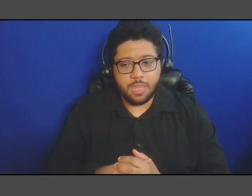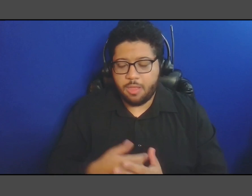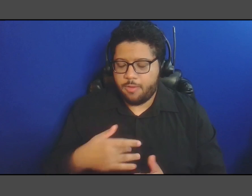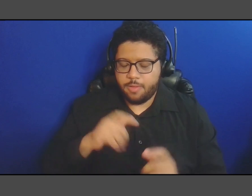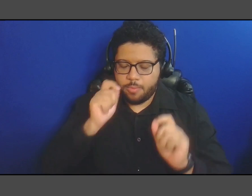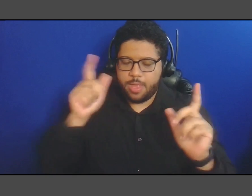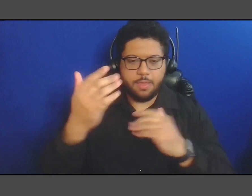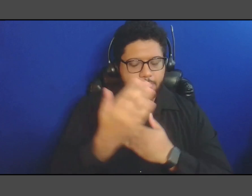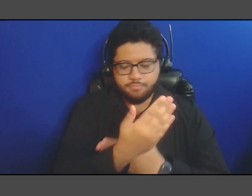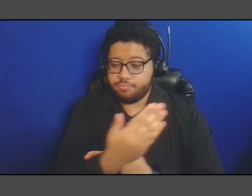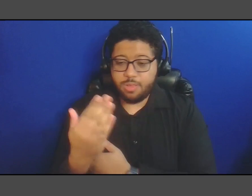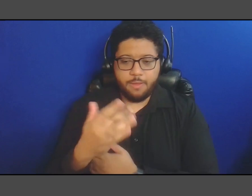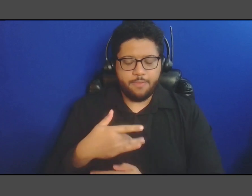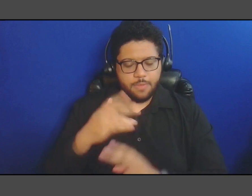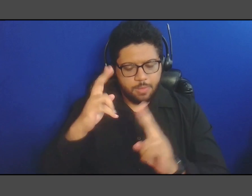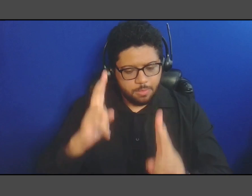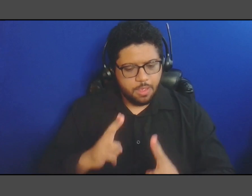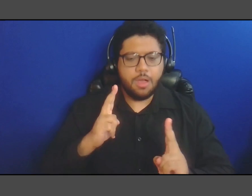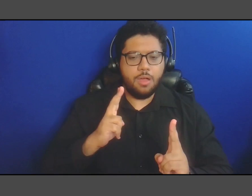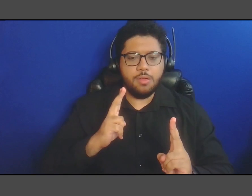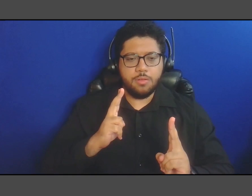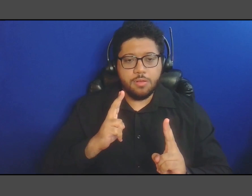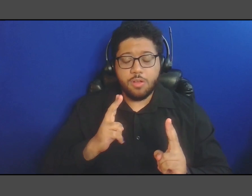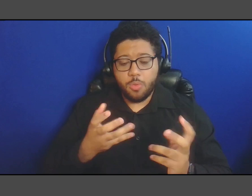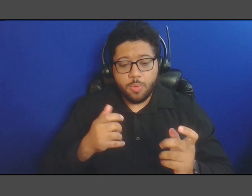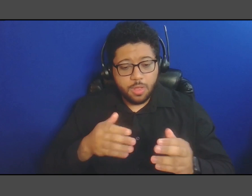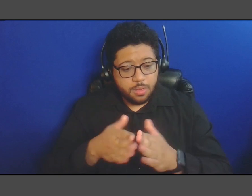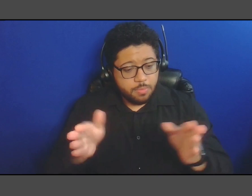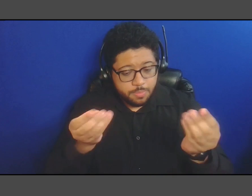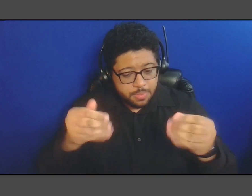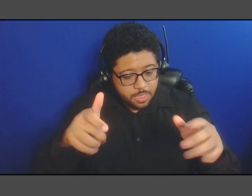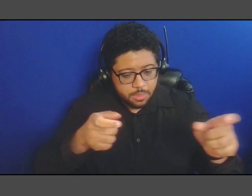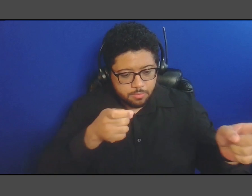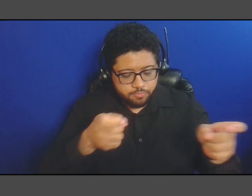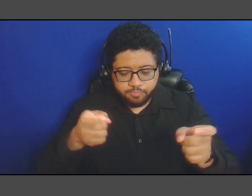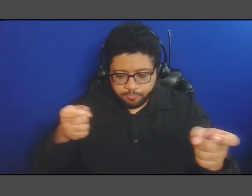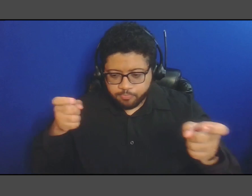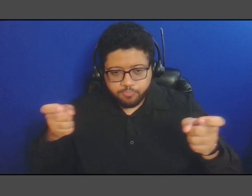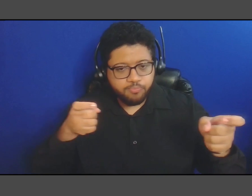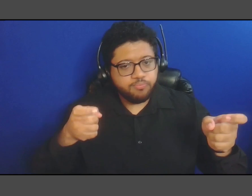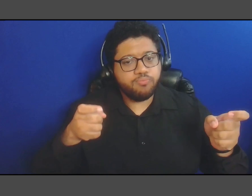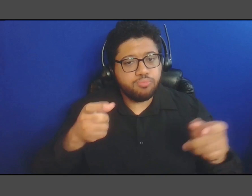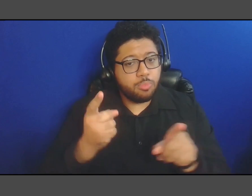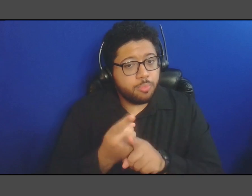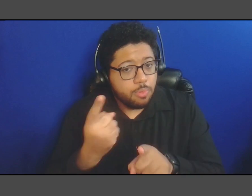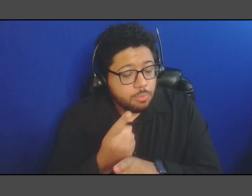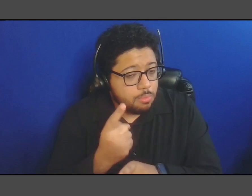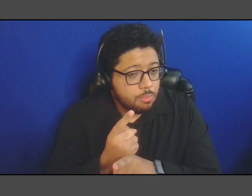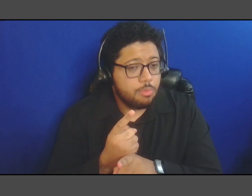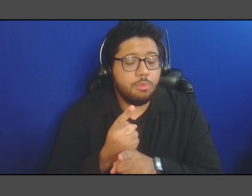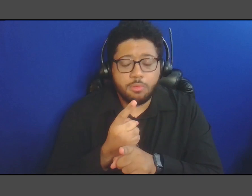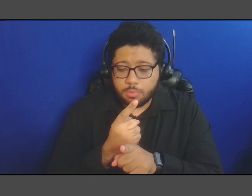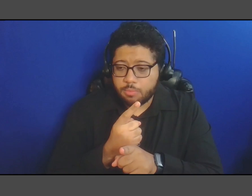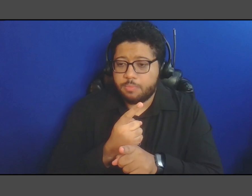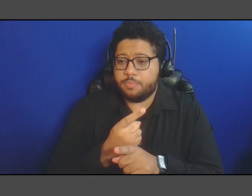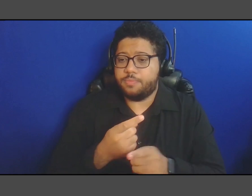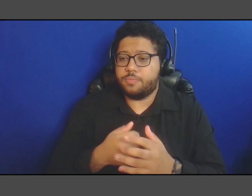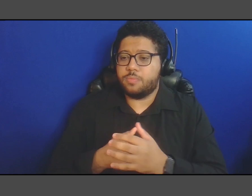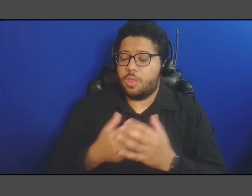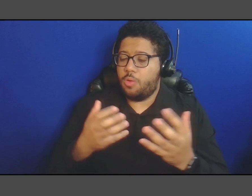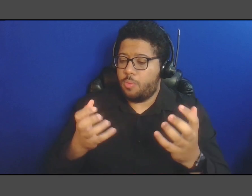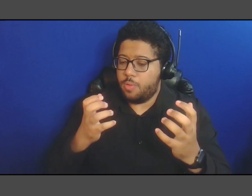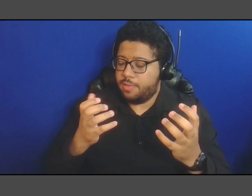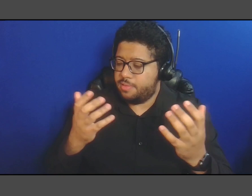we're managing our public lands, that we are doing what we can to lift up our